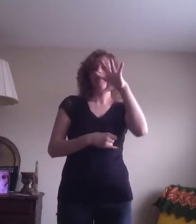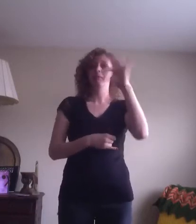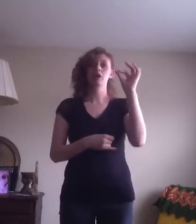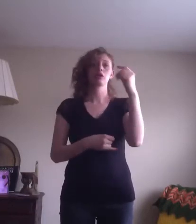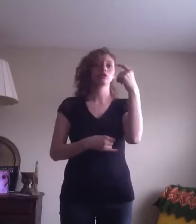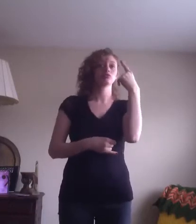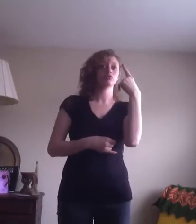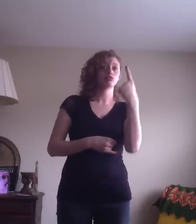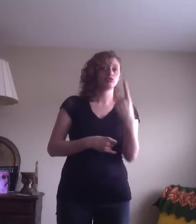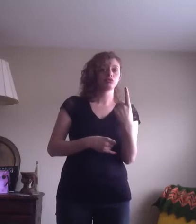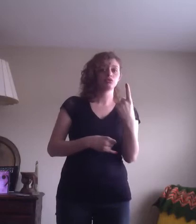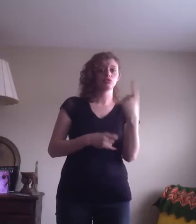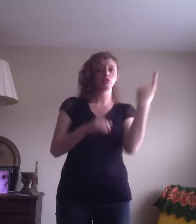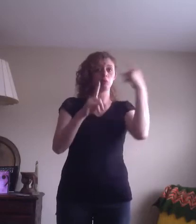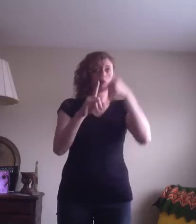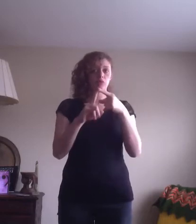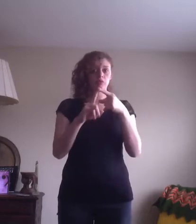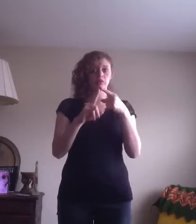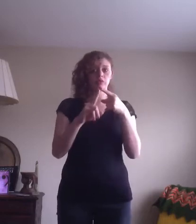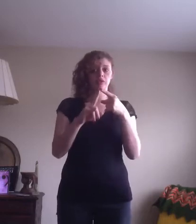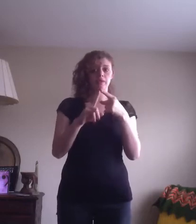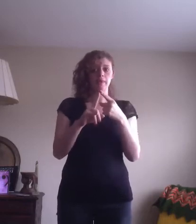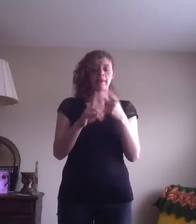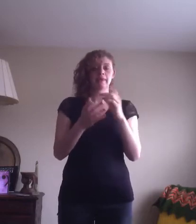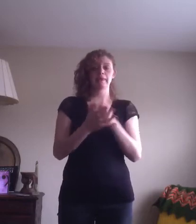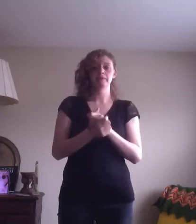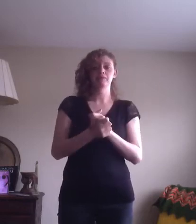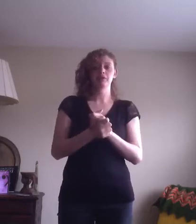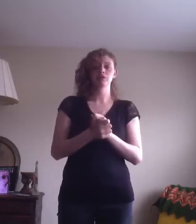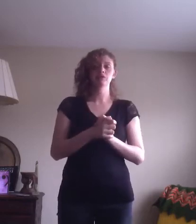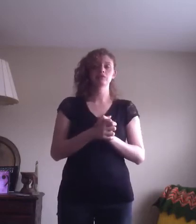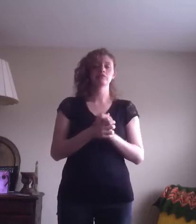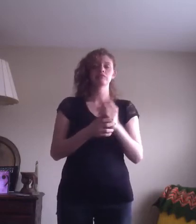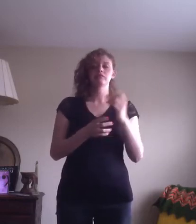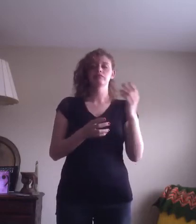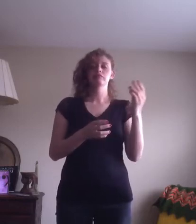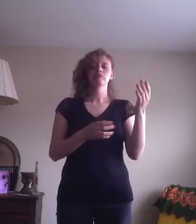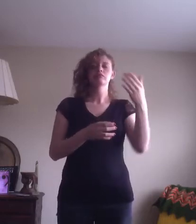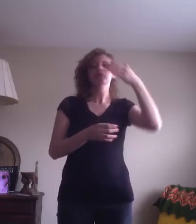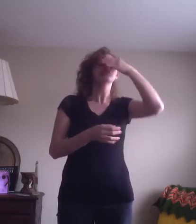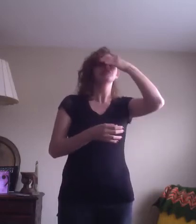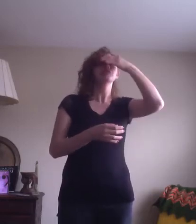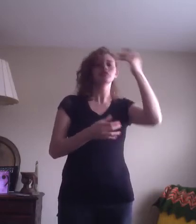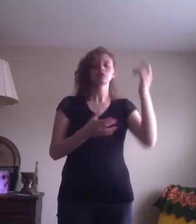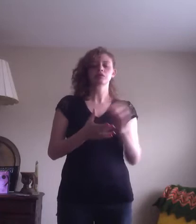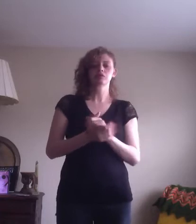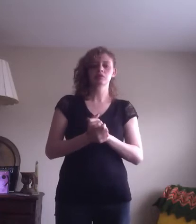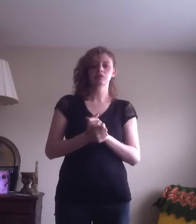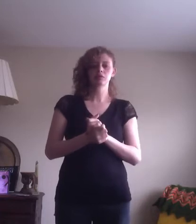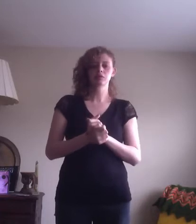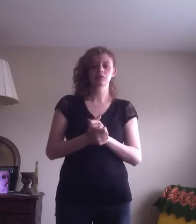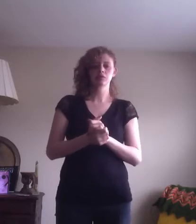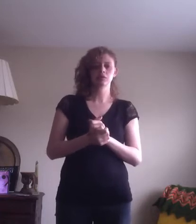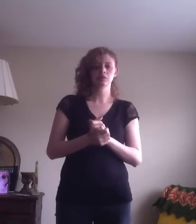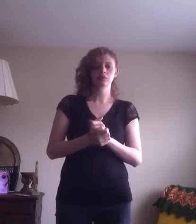And you just basically close your eyes. I'll look so I get it on the line, but you basically close your eyes and you say,